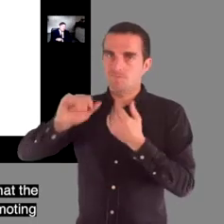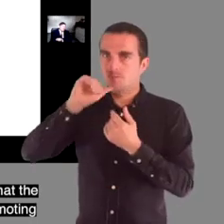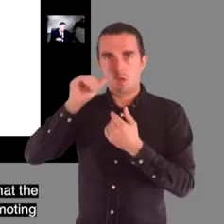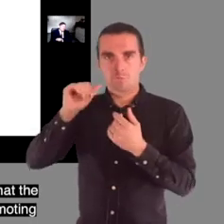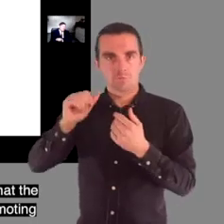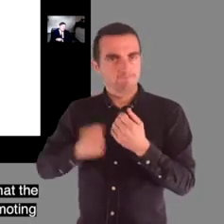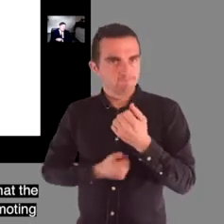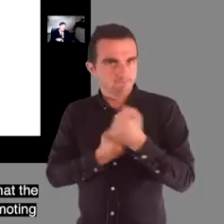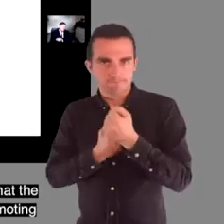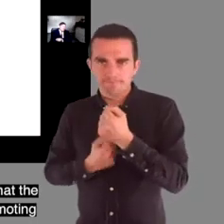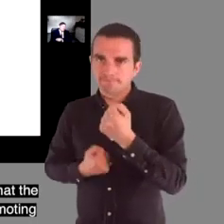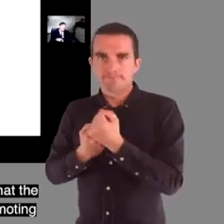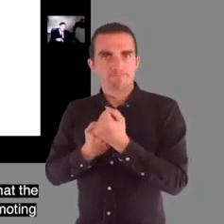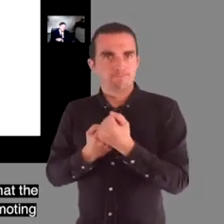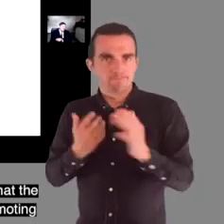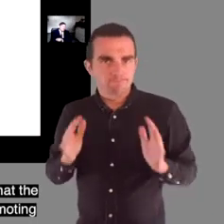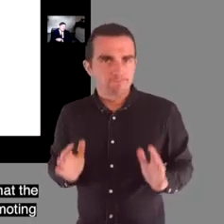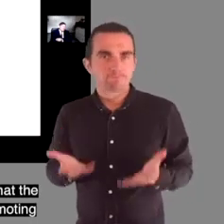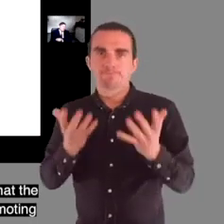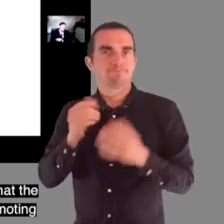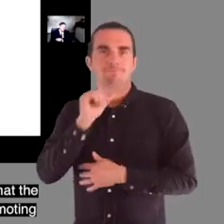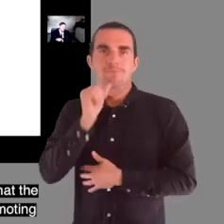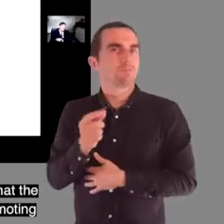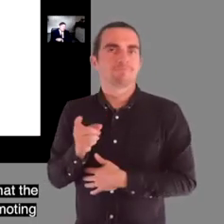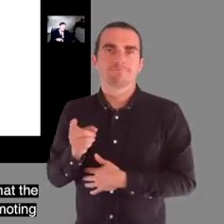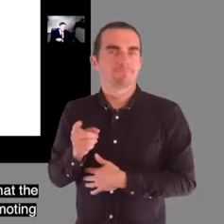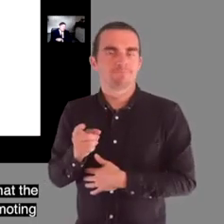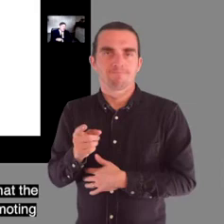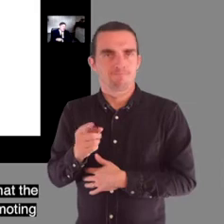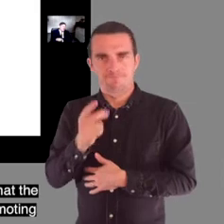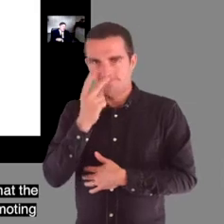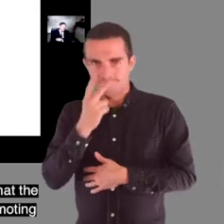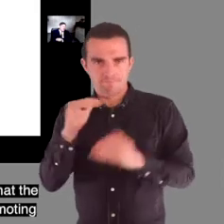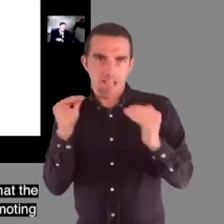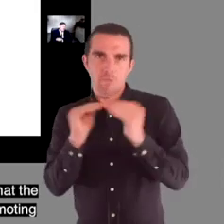because we felt that the apartheid system was not